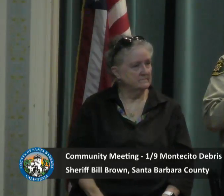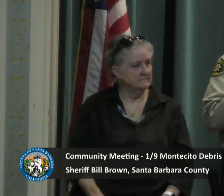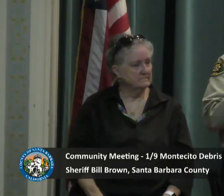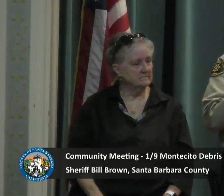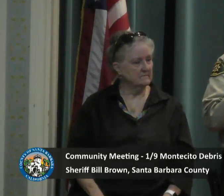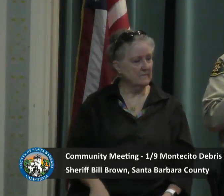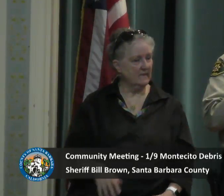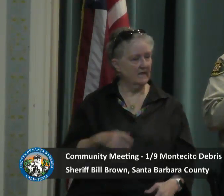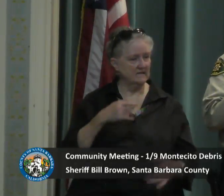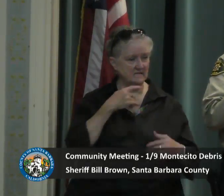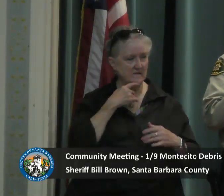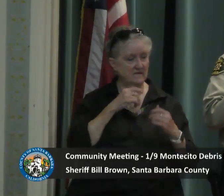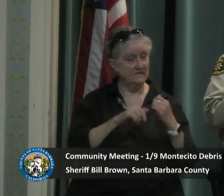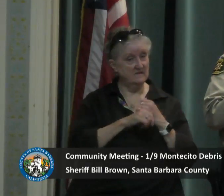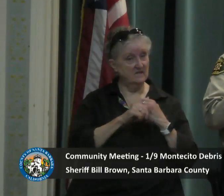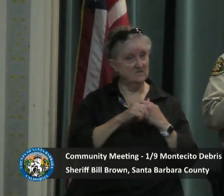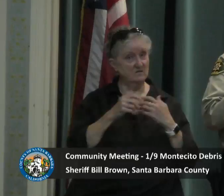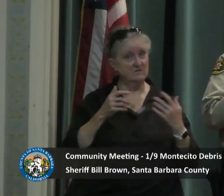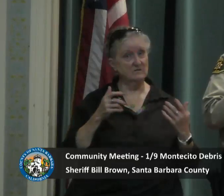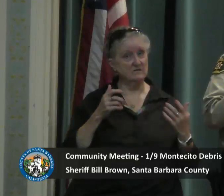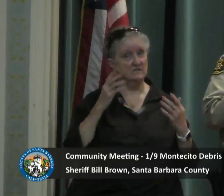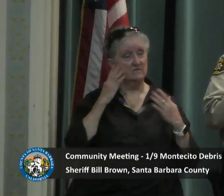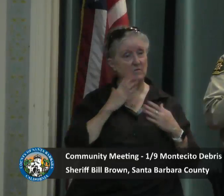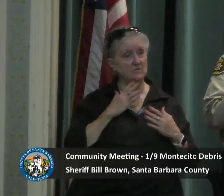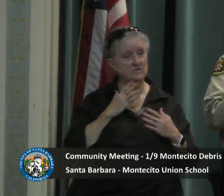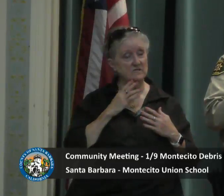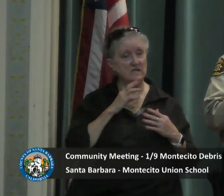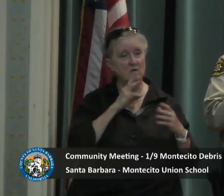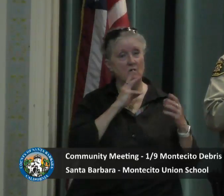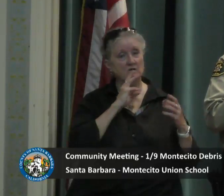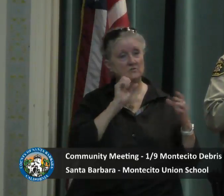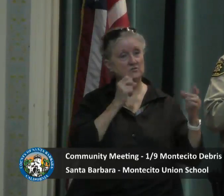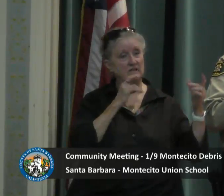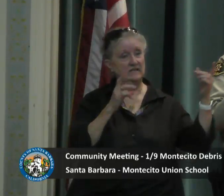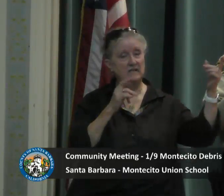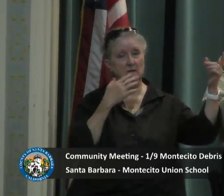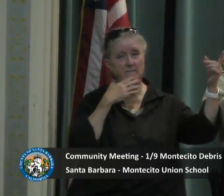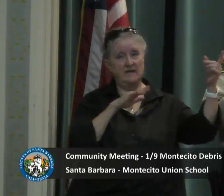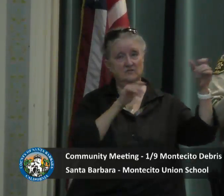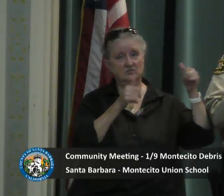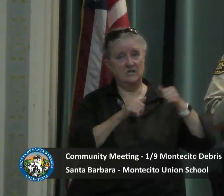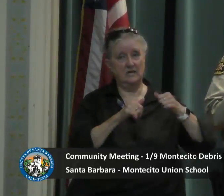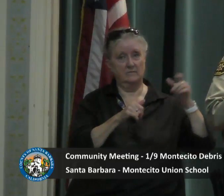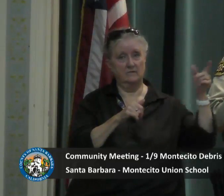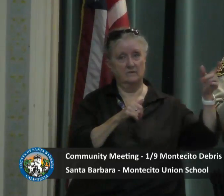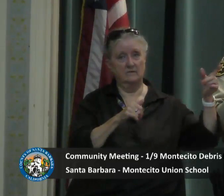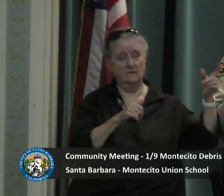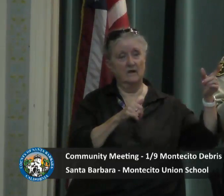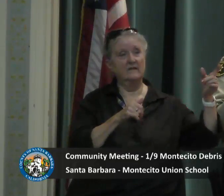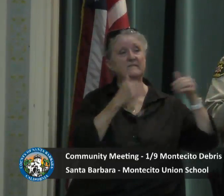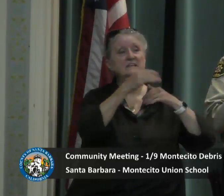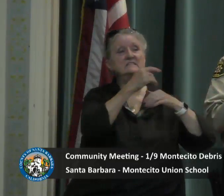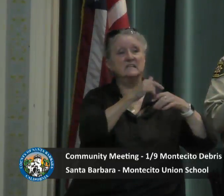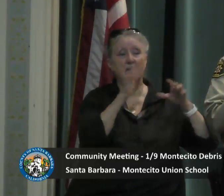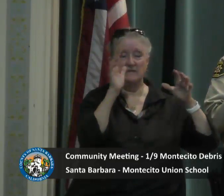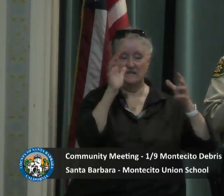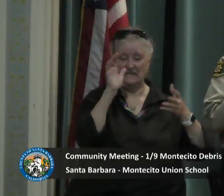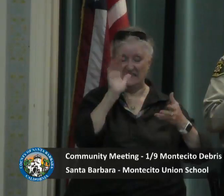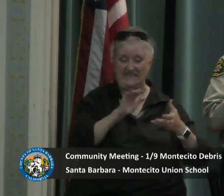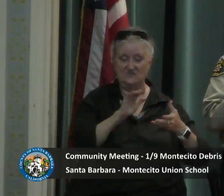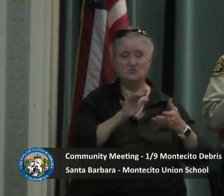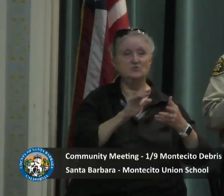I mentioned, the danger is that unfortunately our watershed is in such bad shape that it will take less even the next time to move